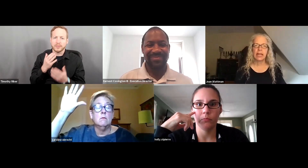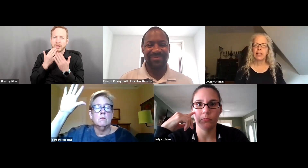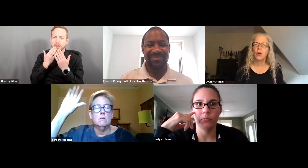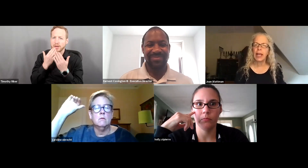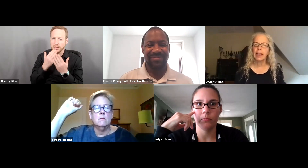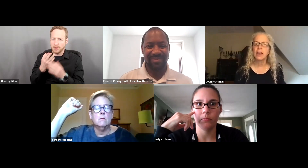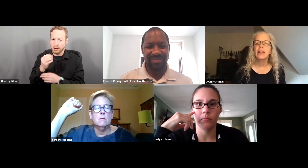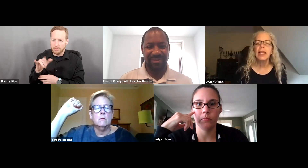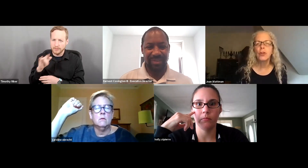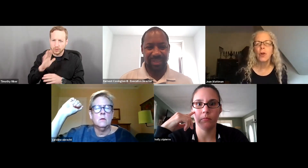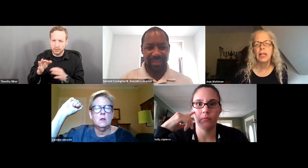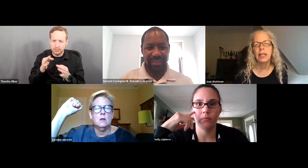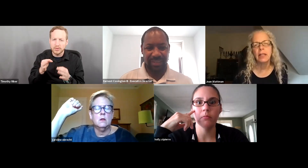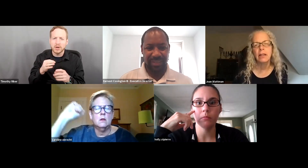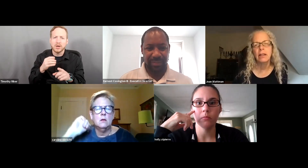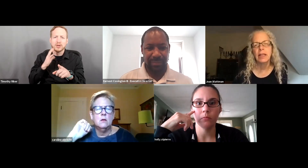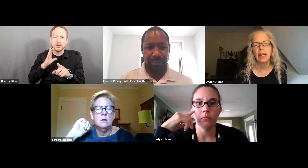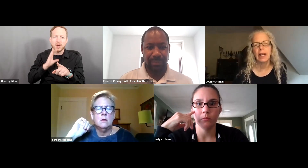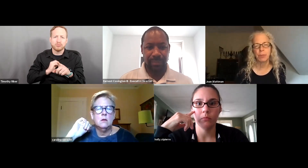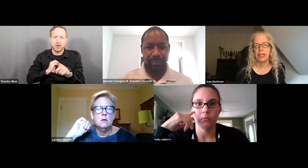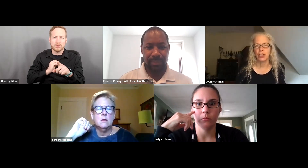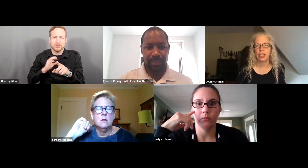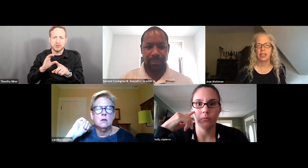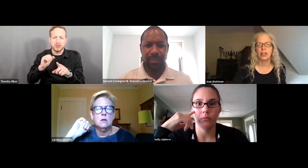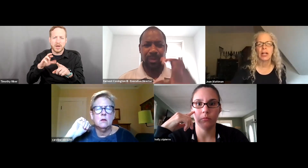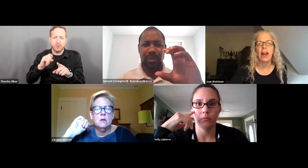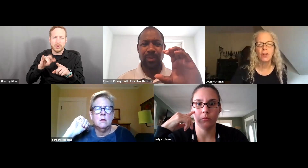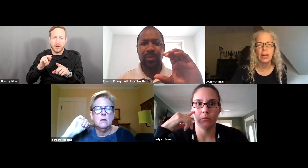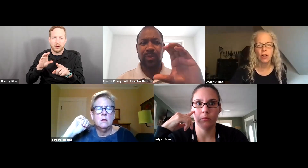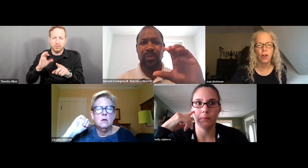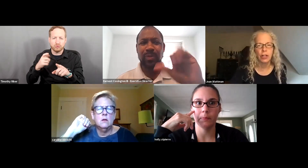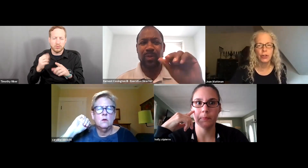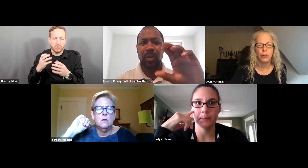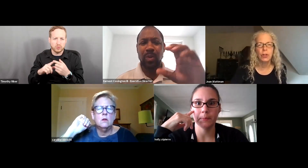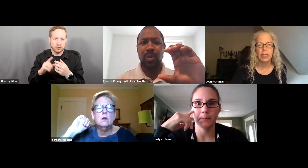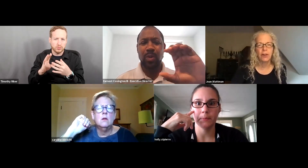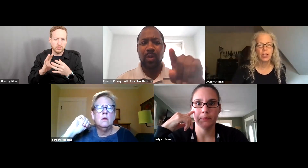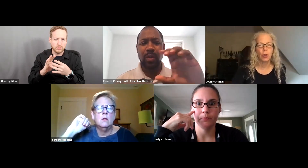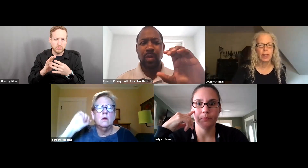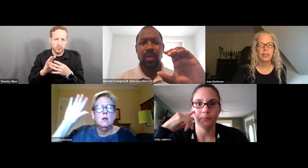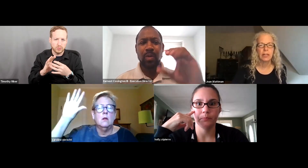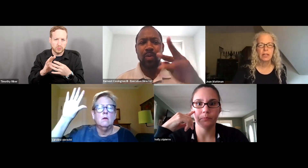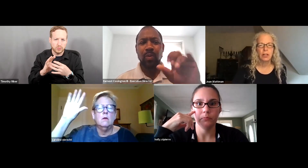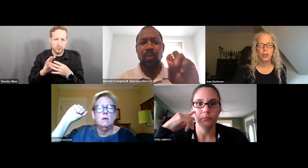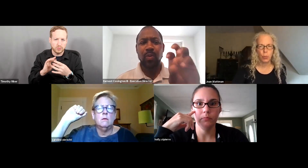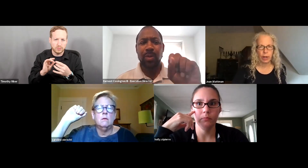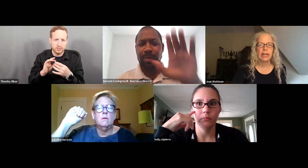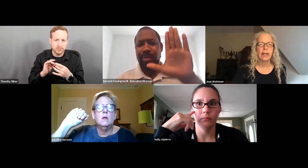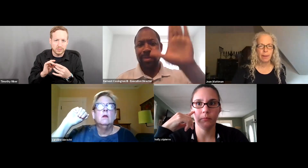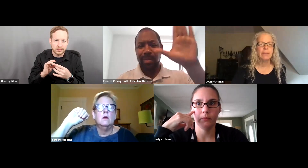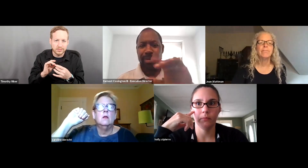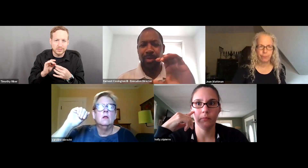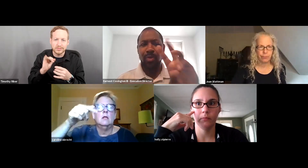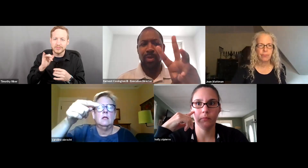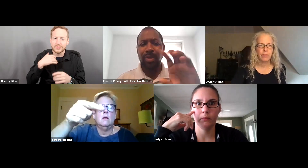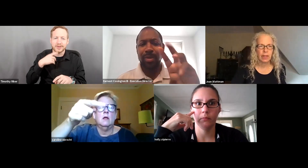Tim's saying, okay, thank you, Holly. That explanation is clear. And Carolyn, I'll call on you. Carolyn Obrecht, you want to make a